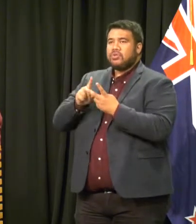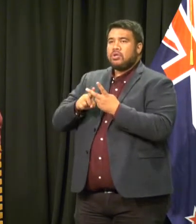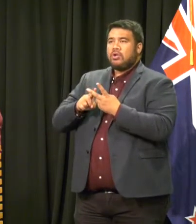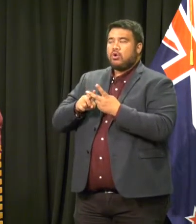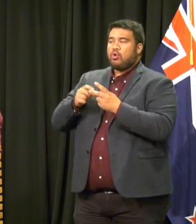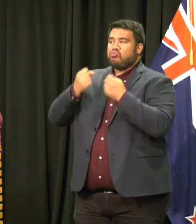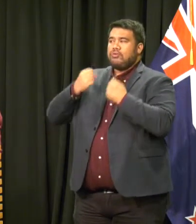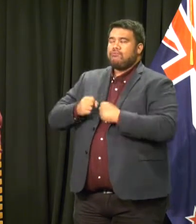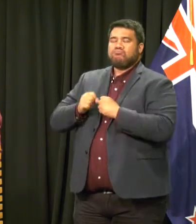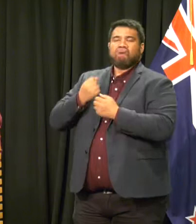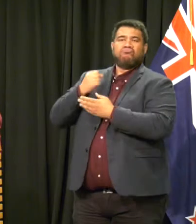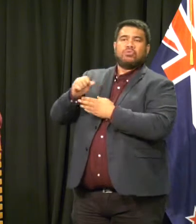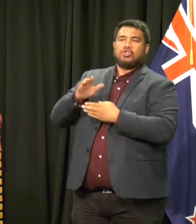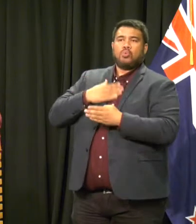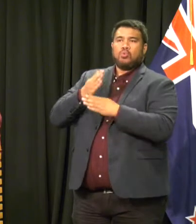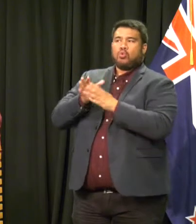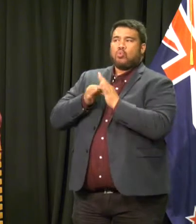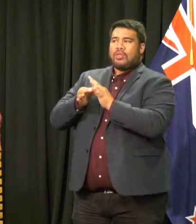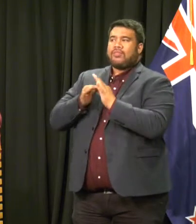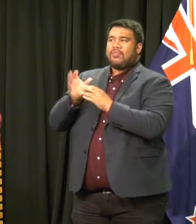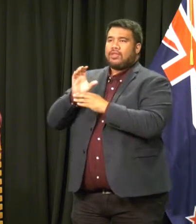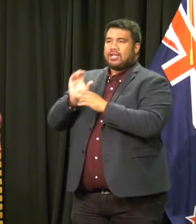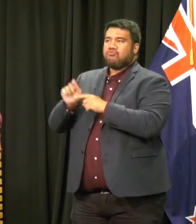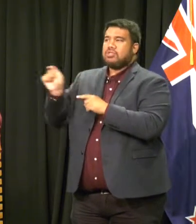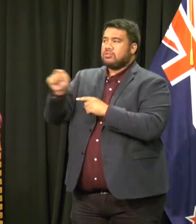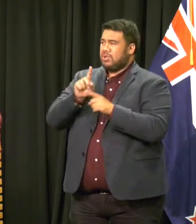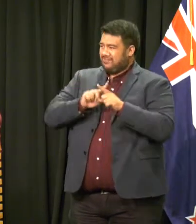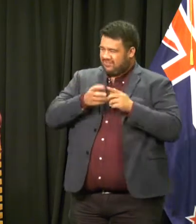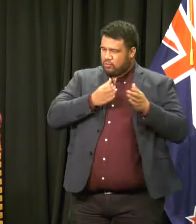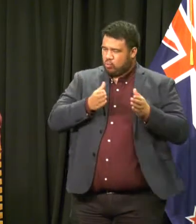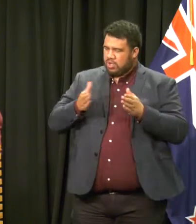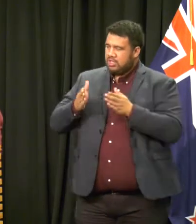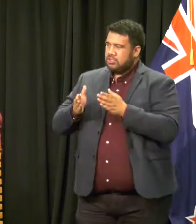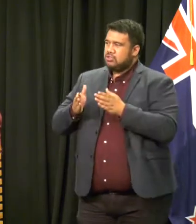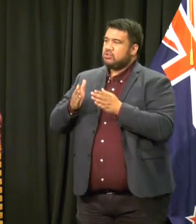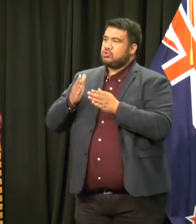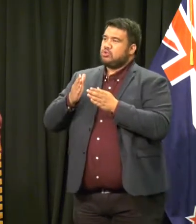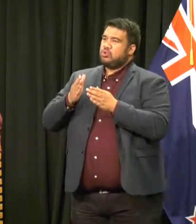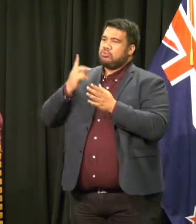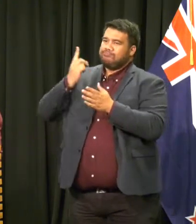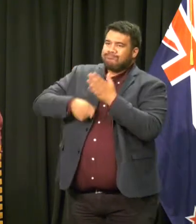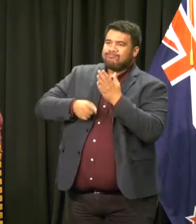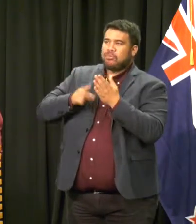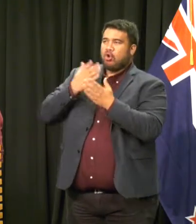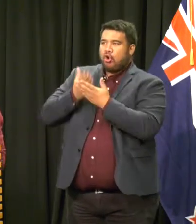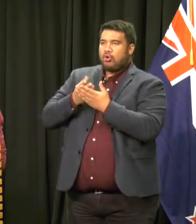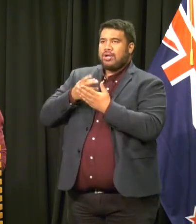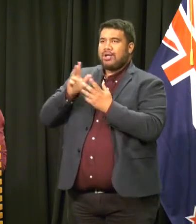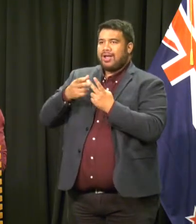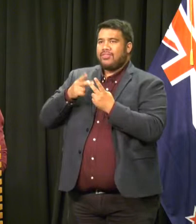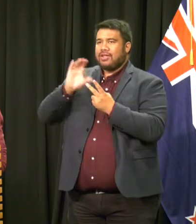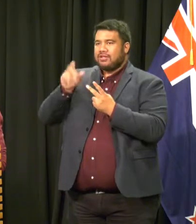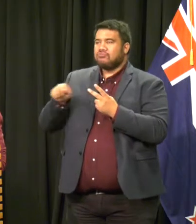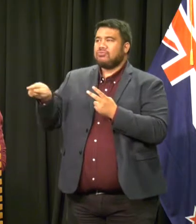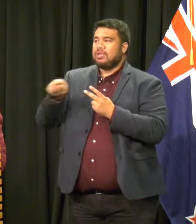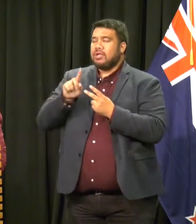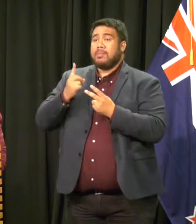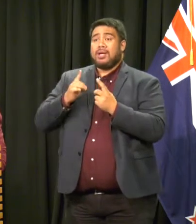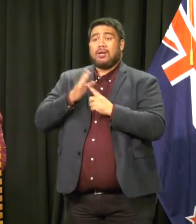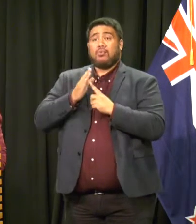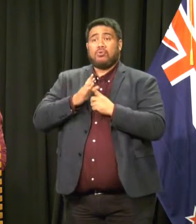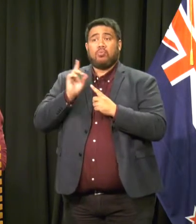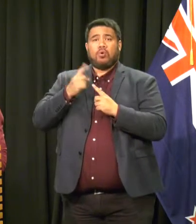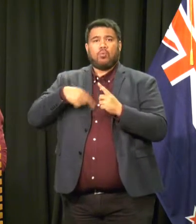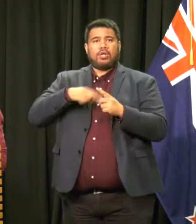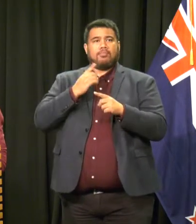So we do have a range of tools. And again, for me, the most important is that ability to make sure that we can